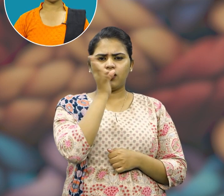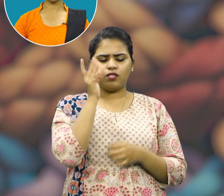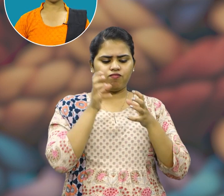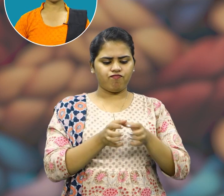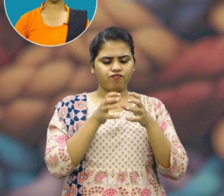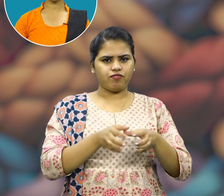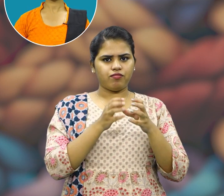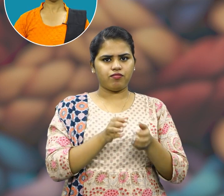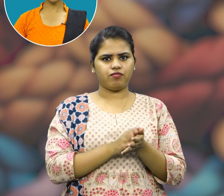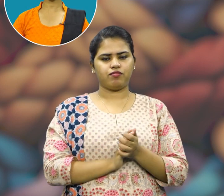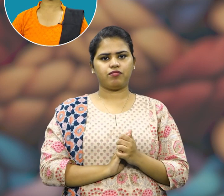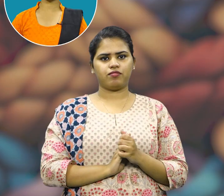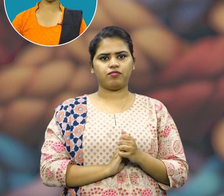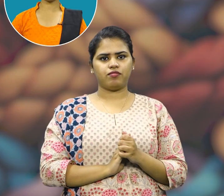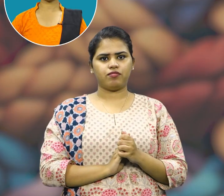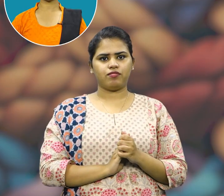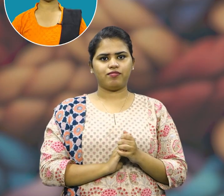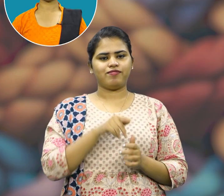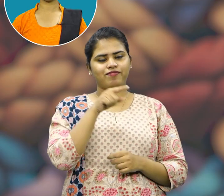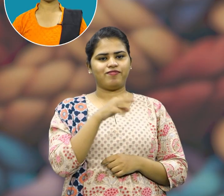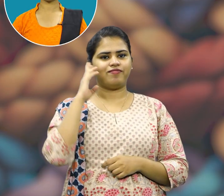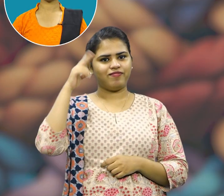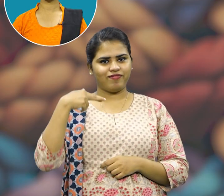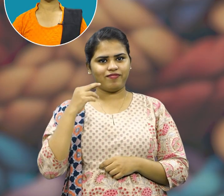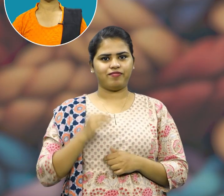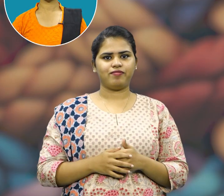also. This is the reason.